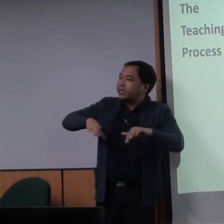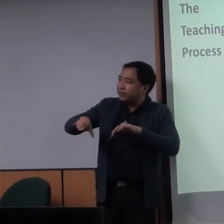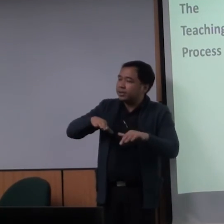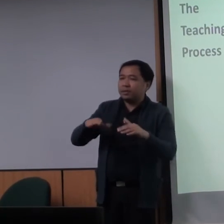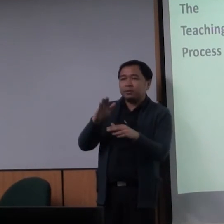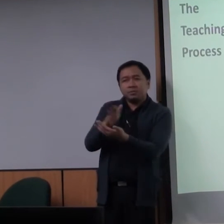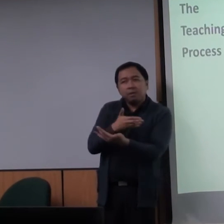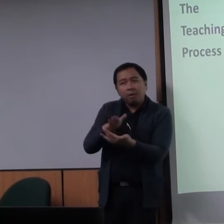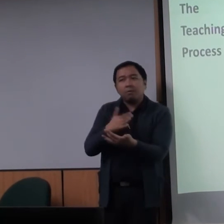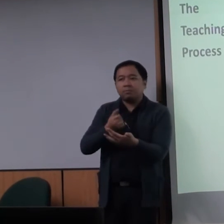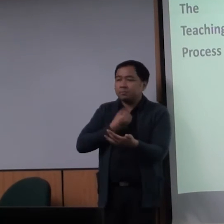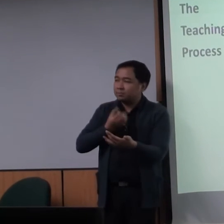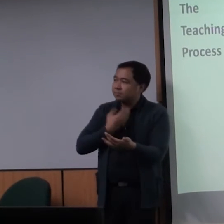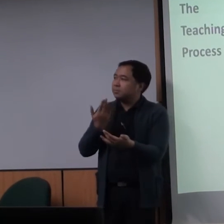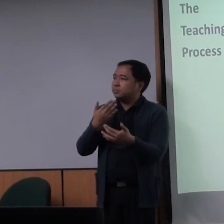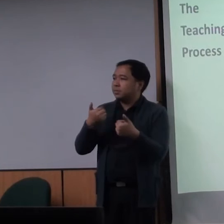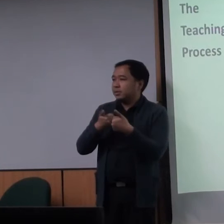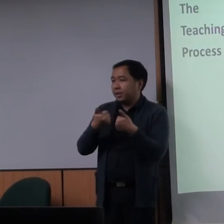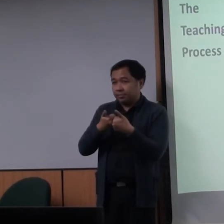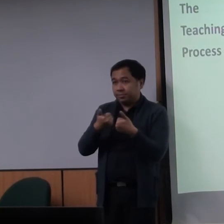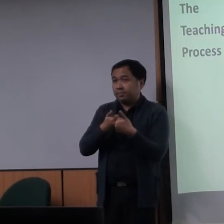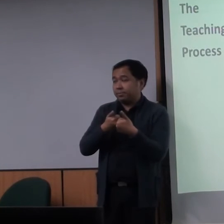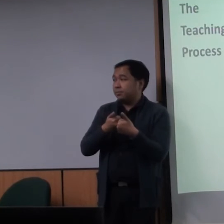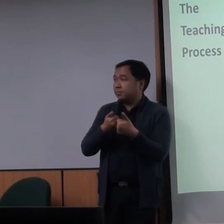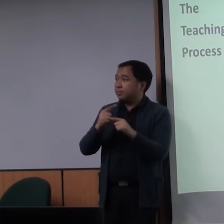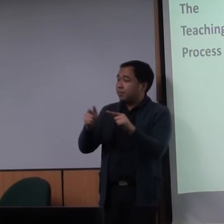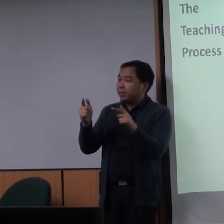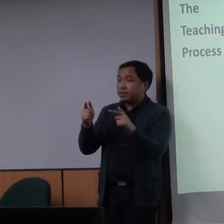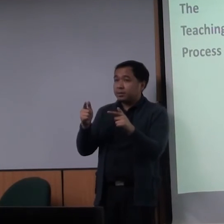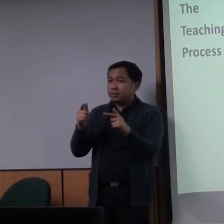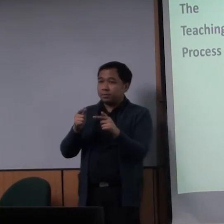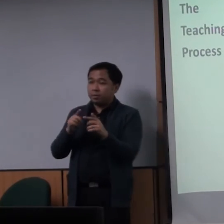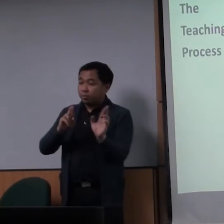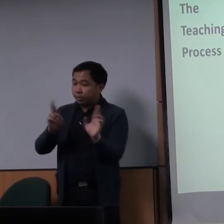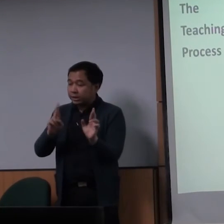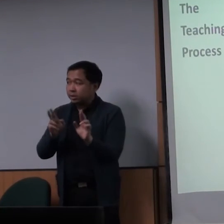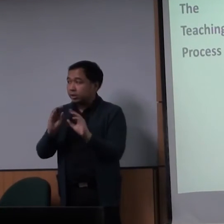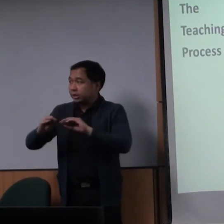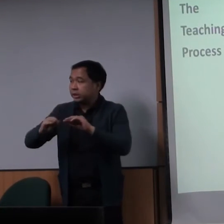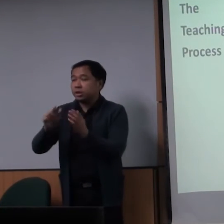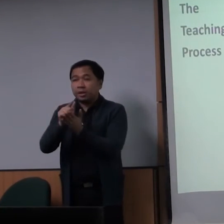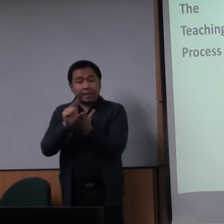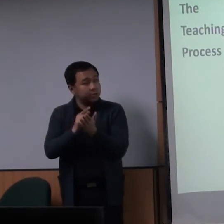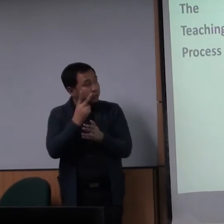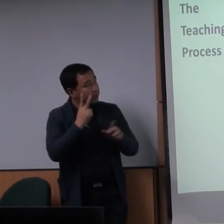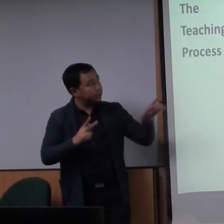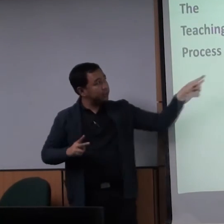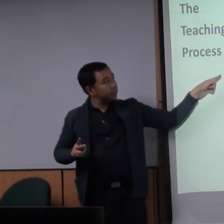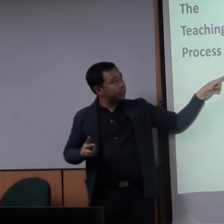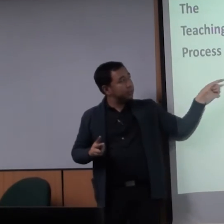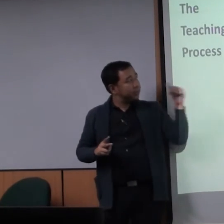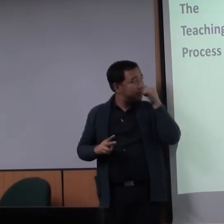poems, stories, and games. But when it will be the proper lesson here, yeah, the teacher used